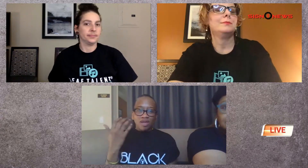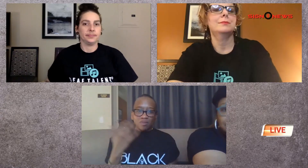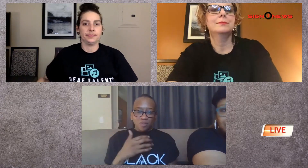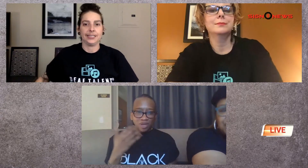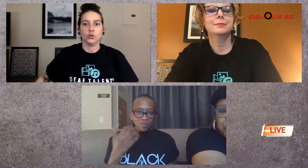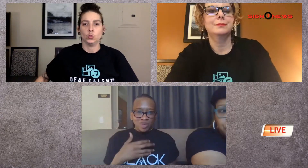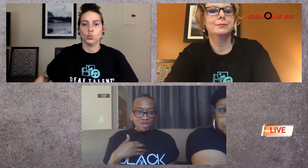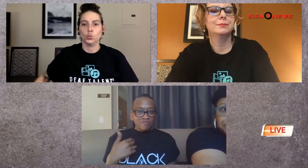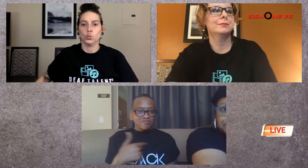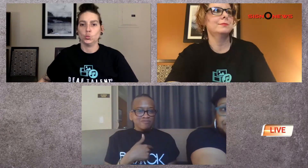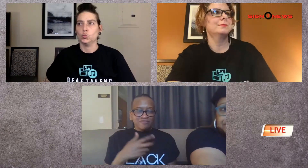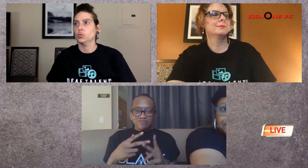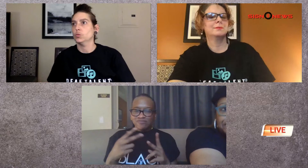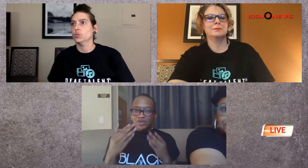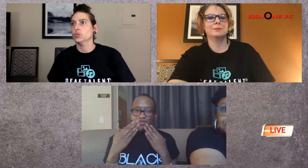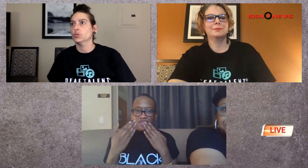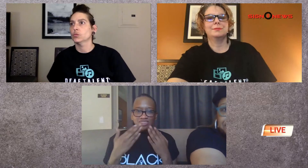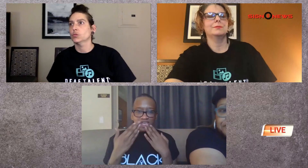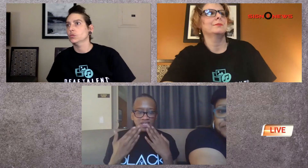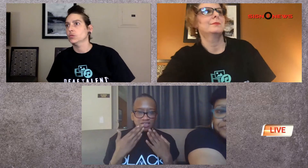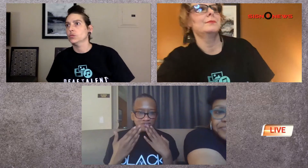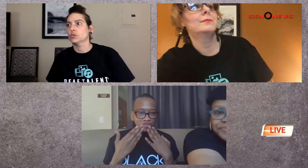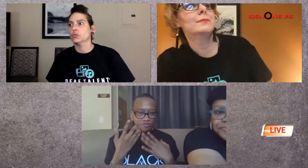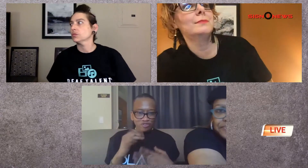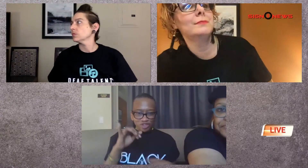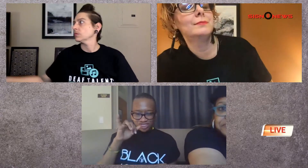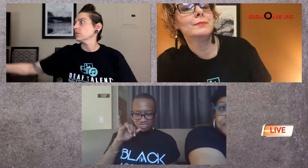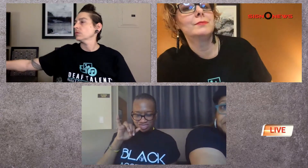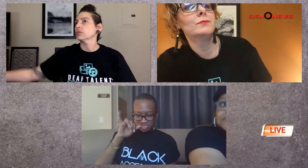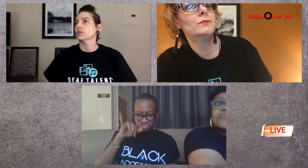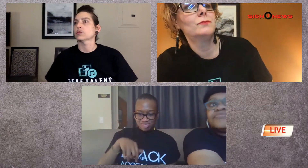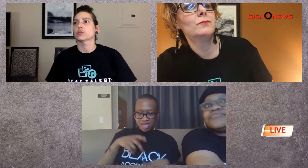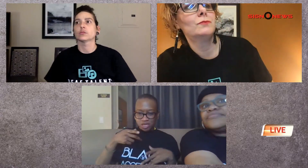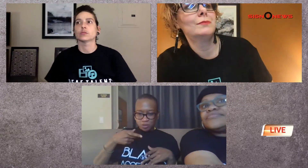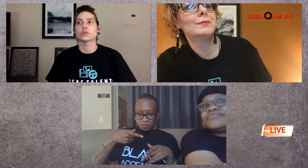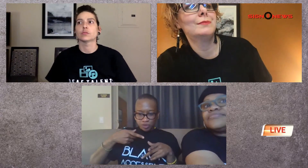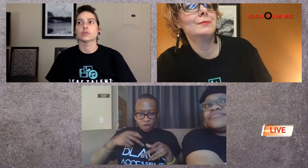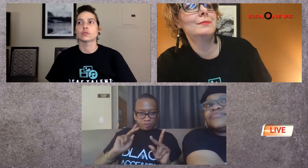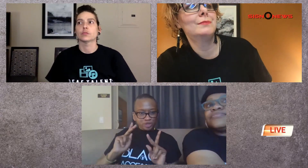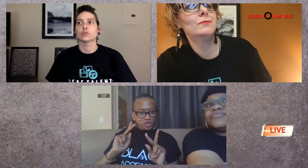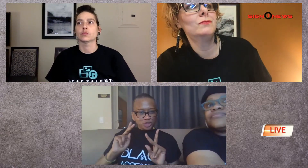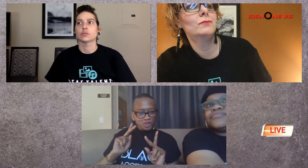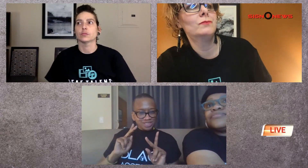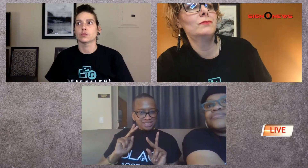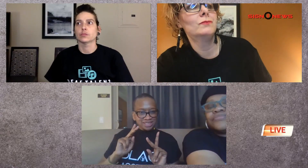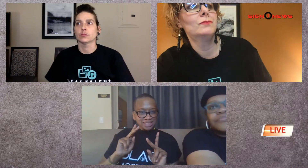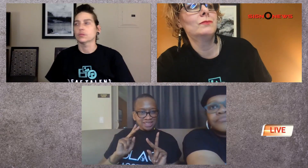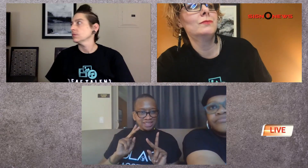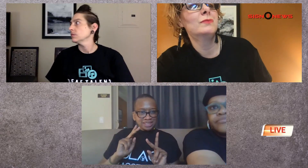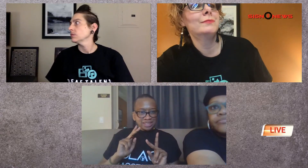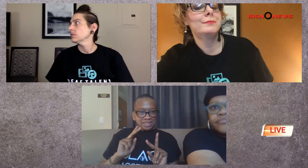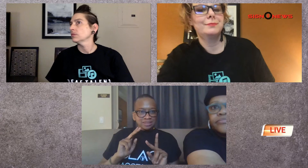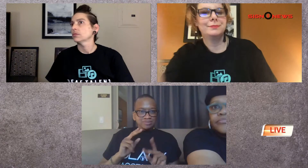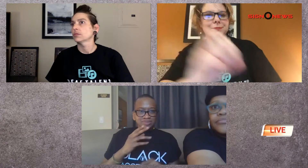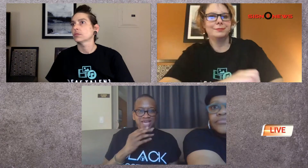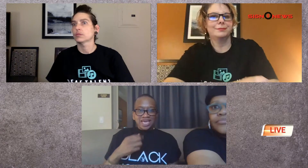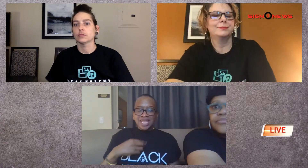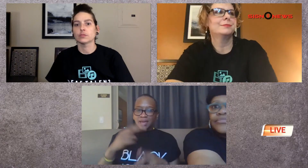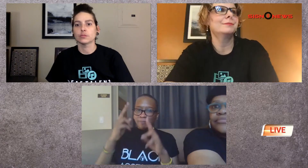we had a year of planning. Wow, I'm so thankful for the